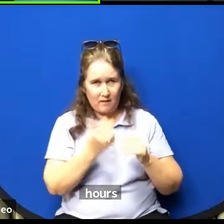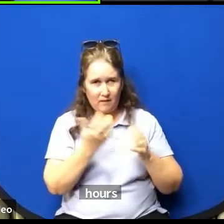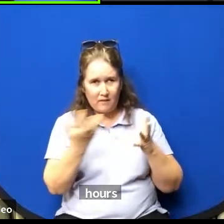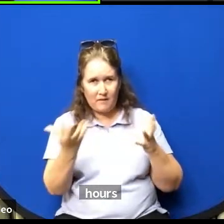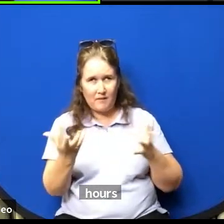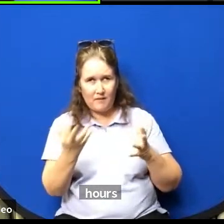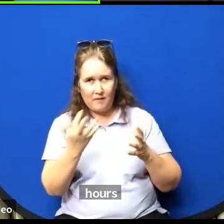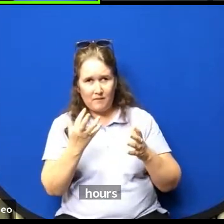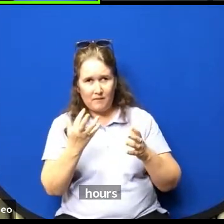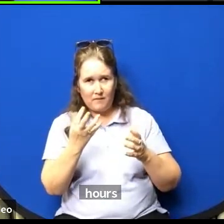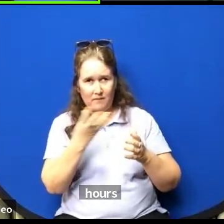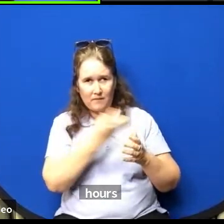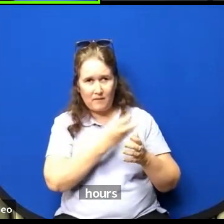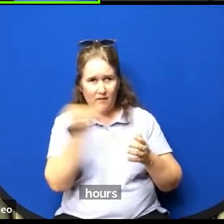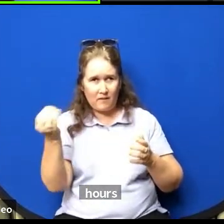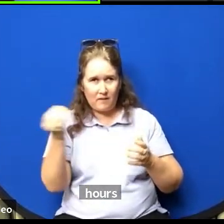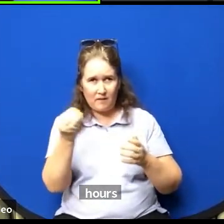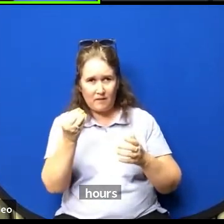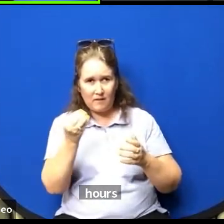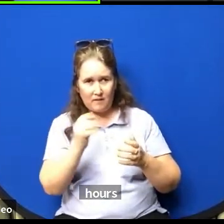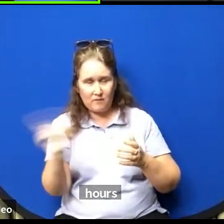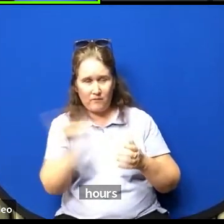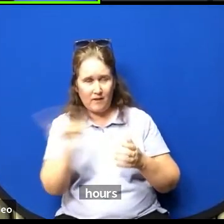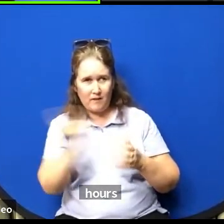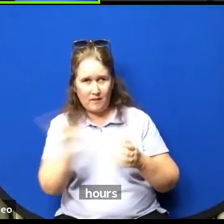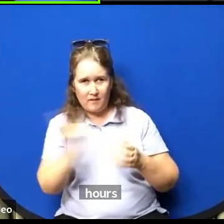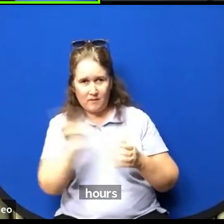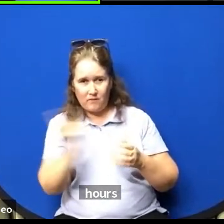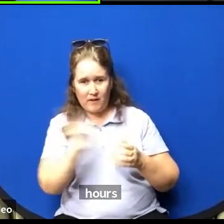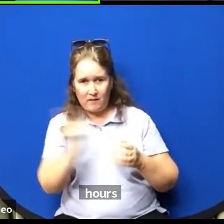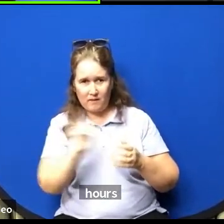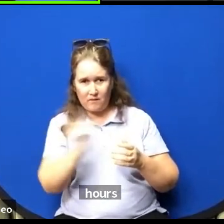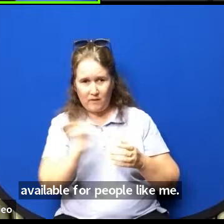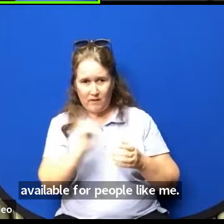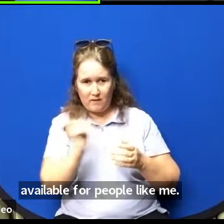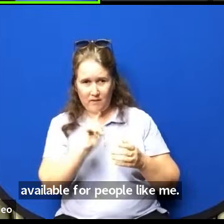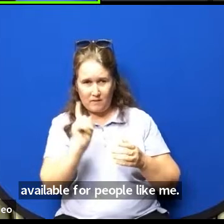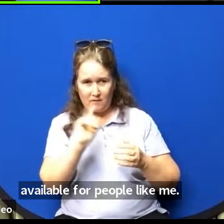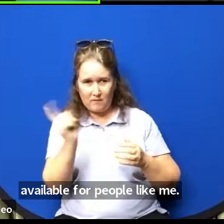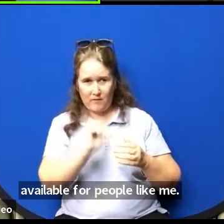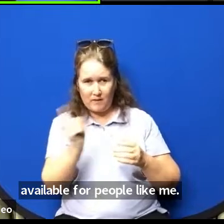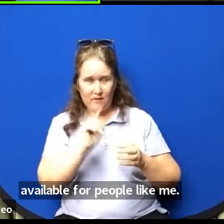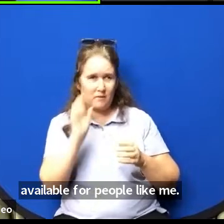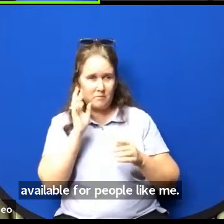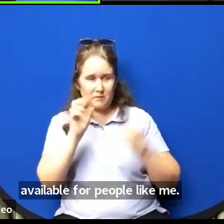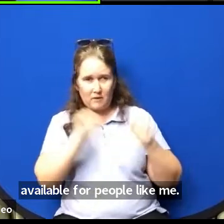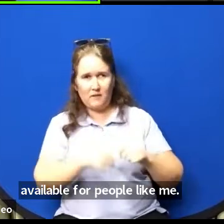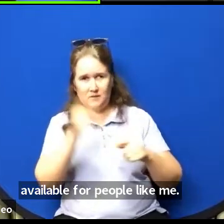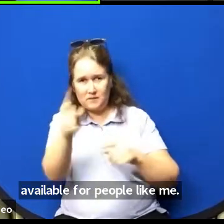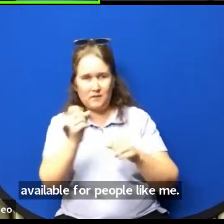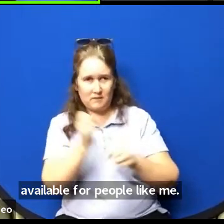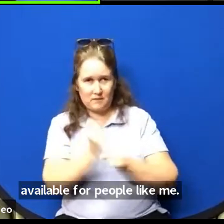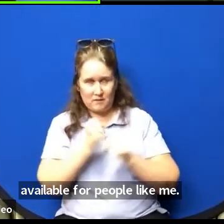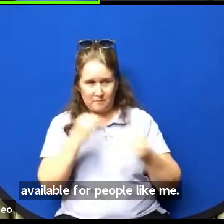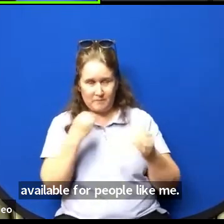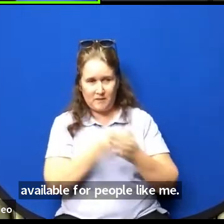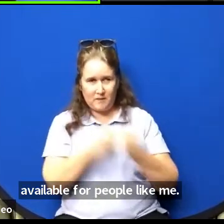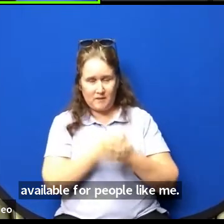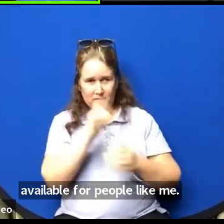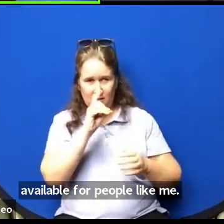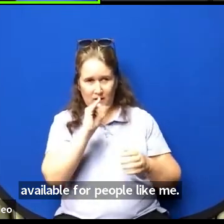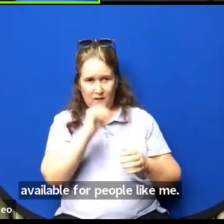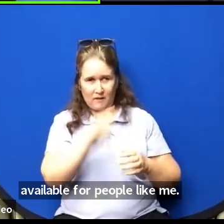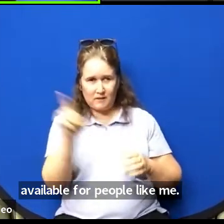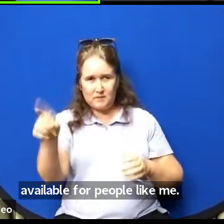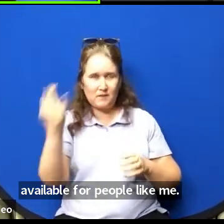And the funds, we really run out of our hours quickly. And so